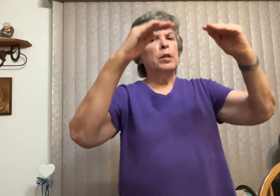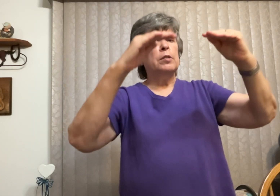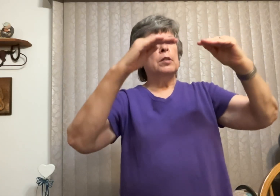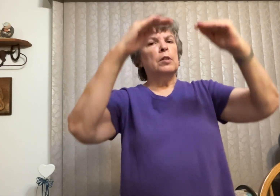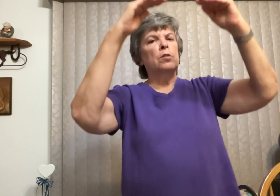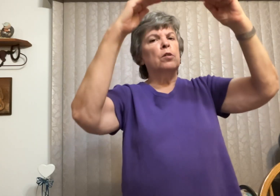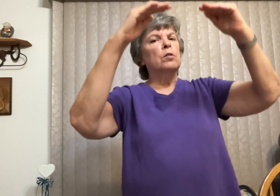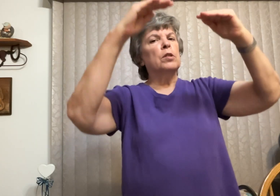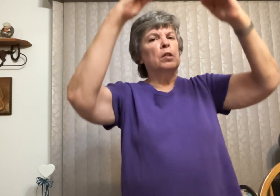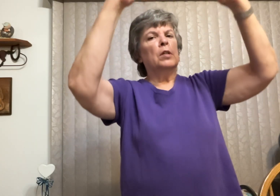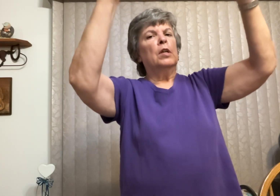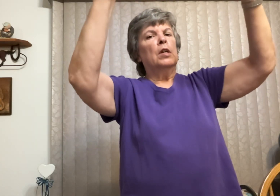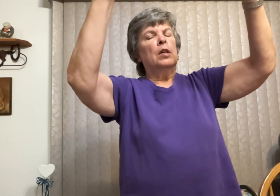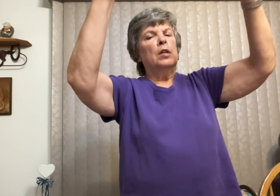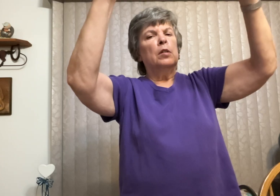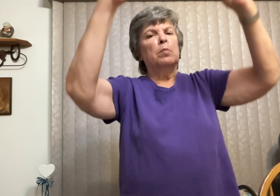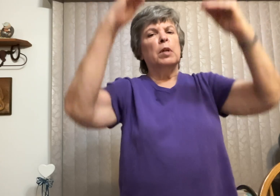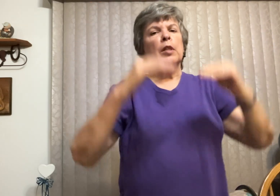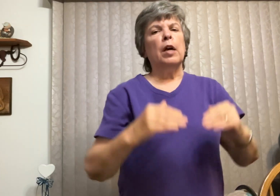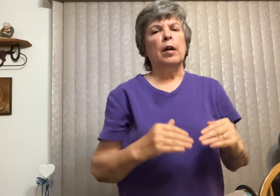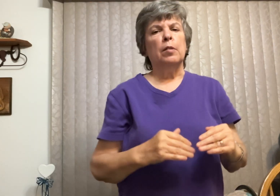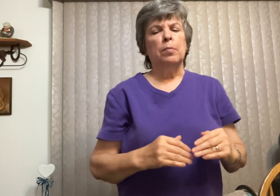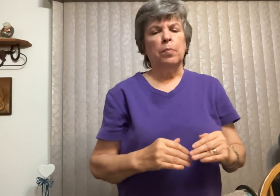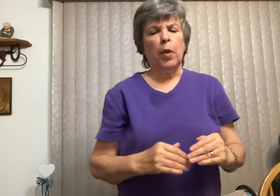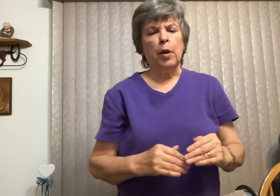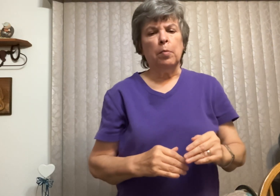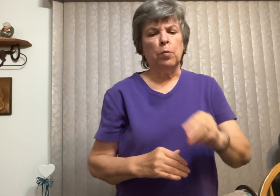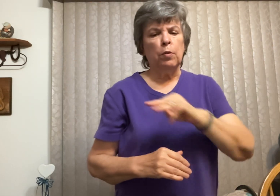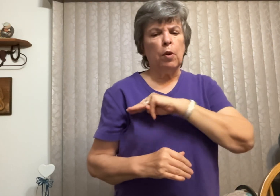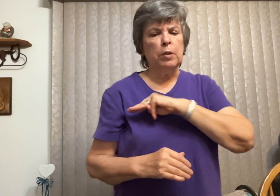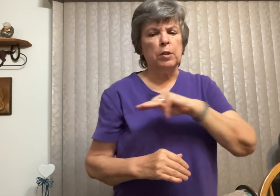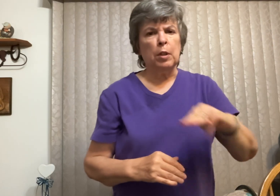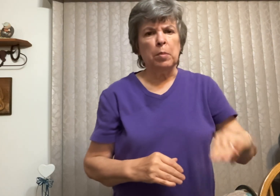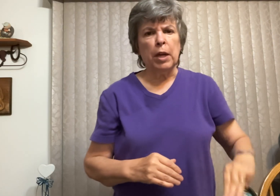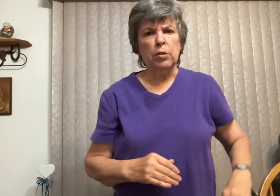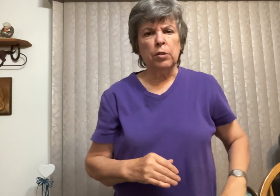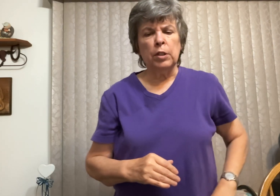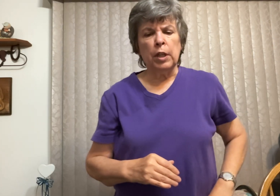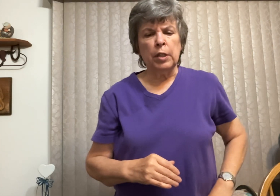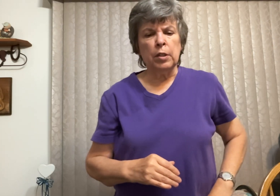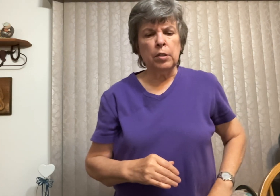praising, exalting him like that. We've always done majesty like this.